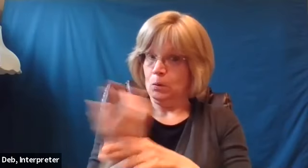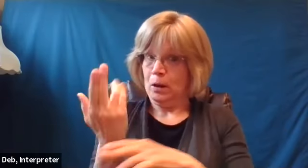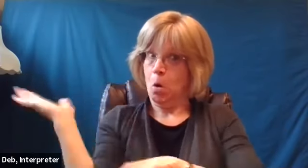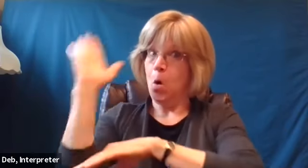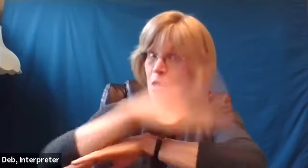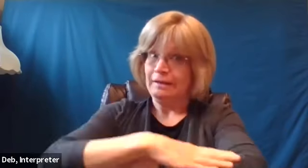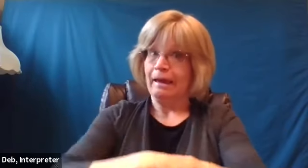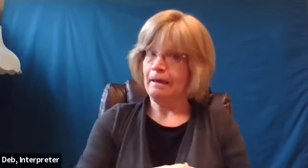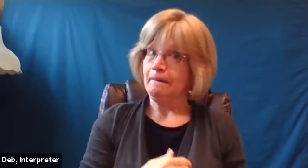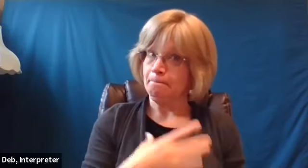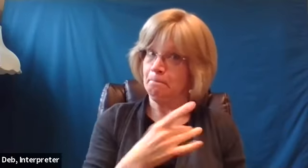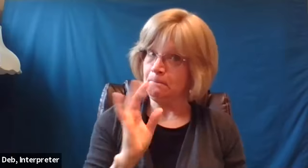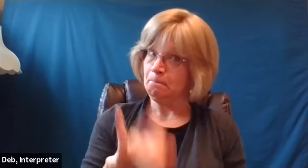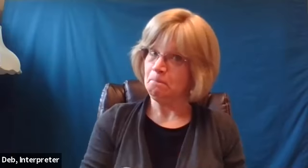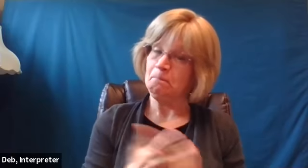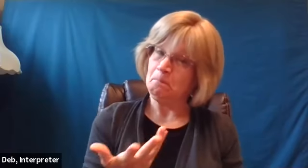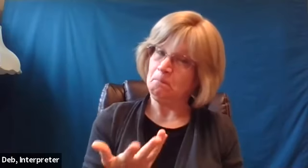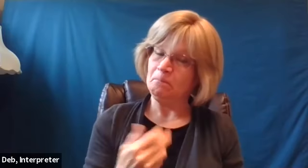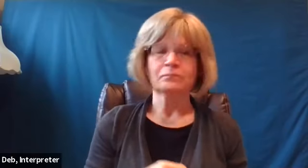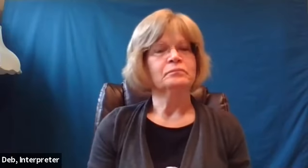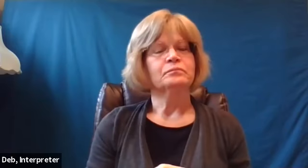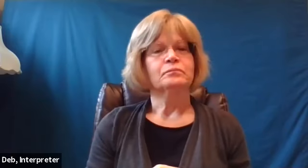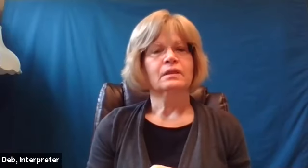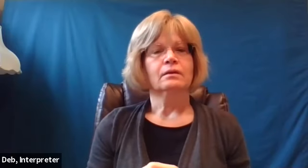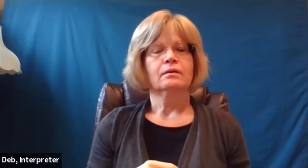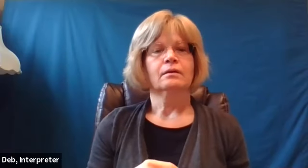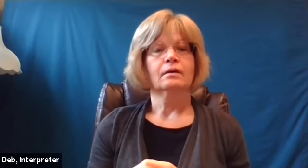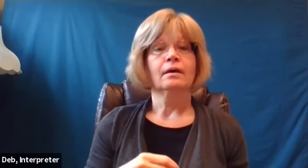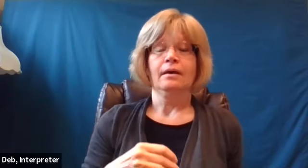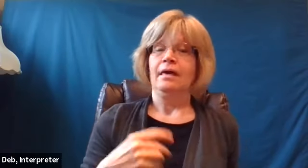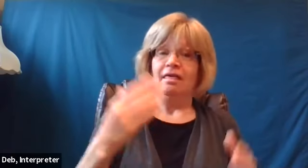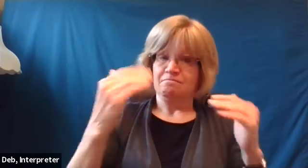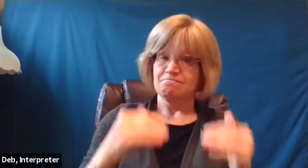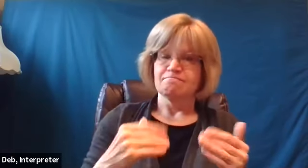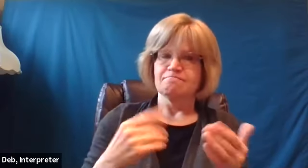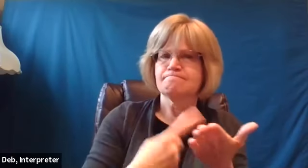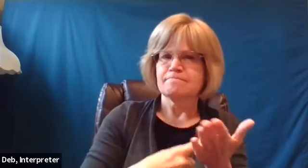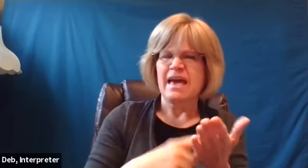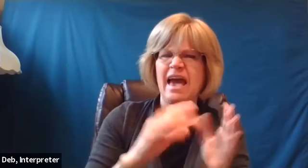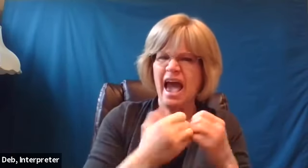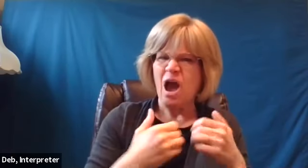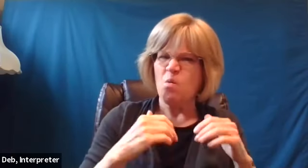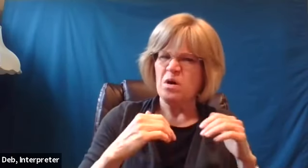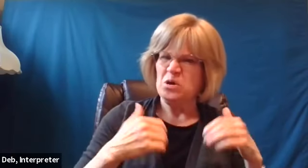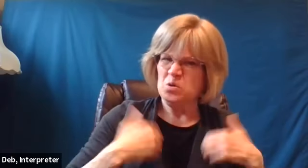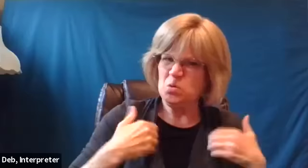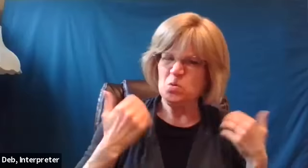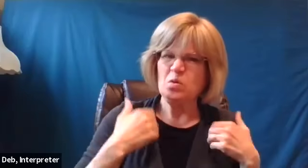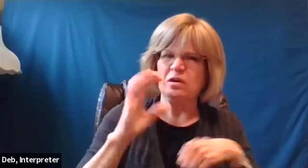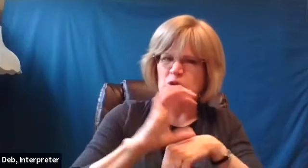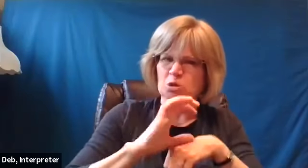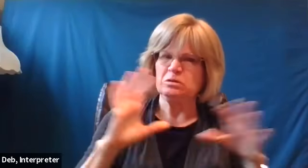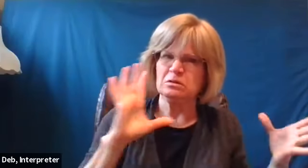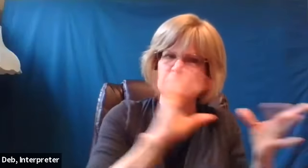was one of my first thoughts. Next, talk in my house on how to keep our youth connected without being together in person